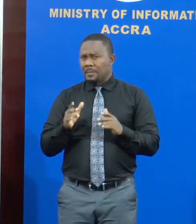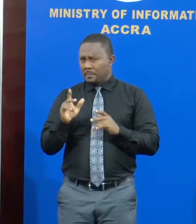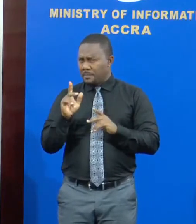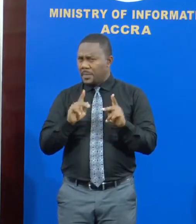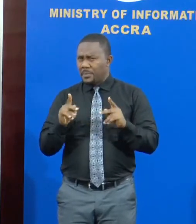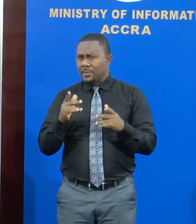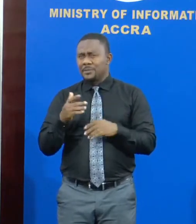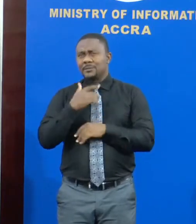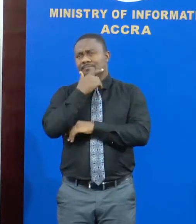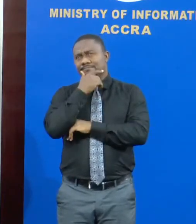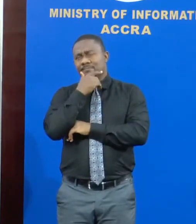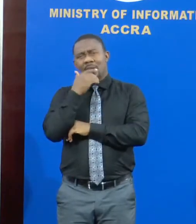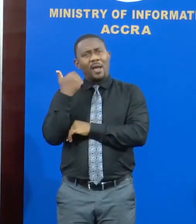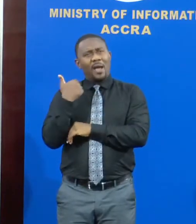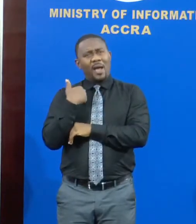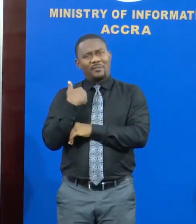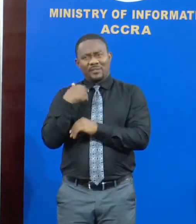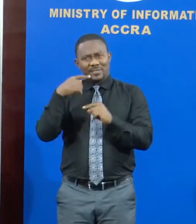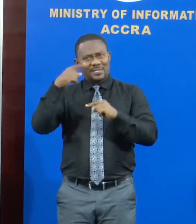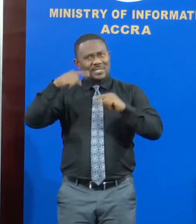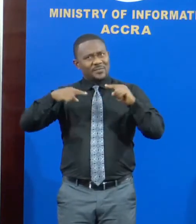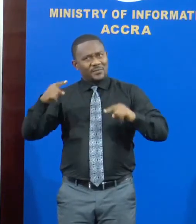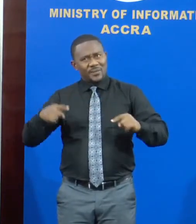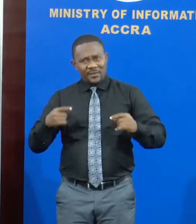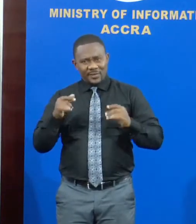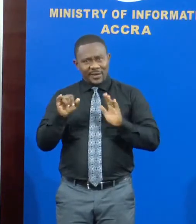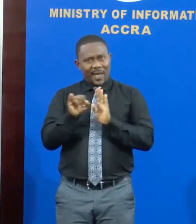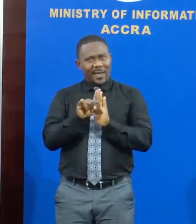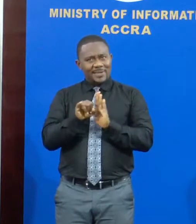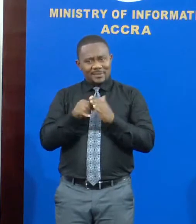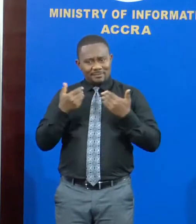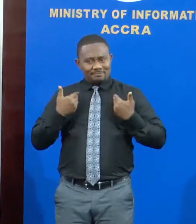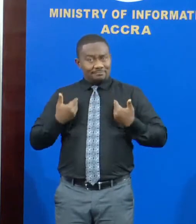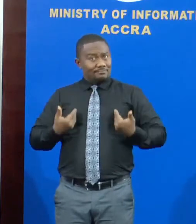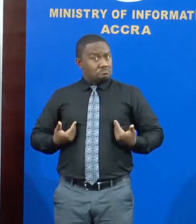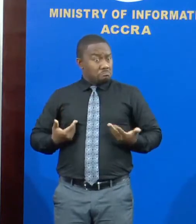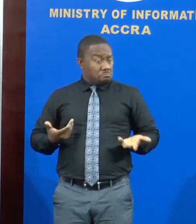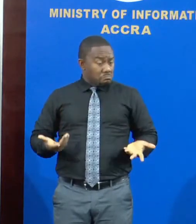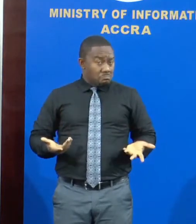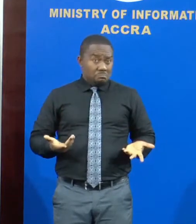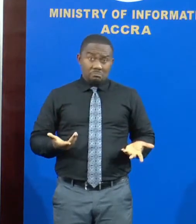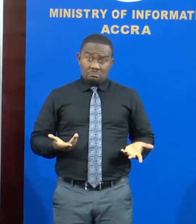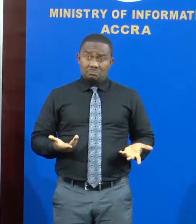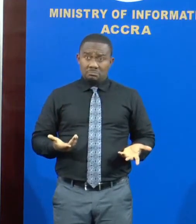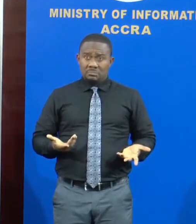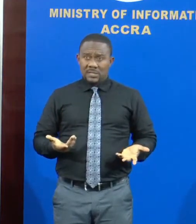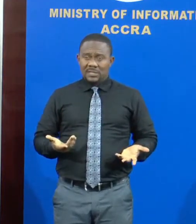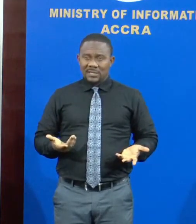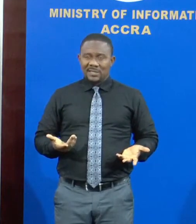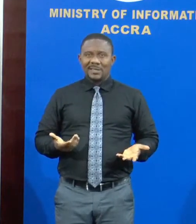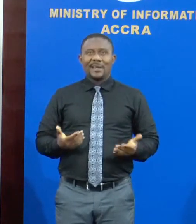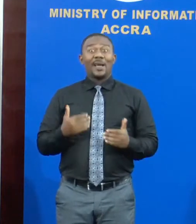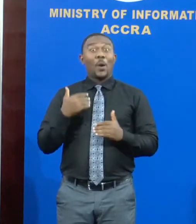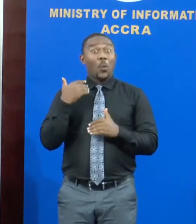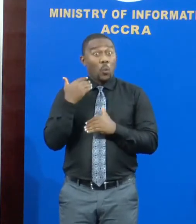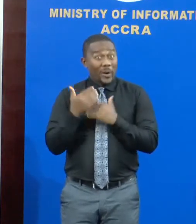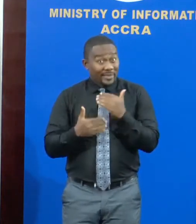reason, decide to have multiple identities. And eventually, we are going to wean ourselves off